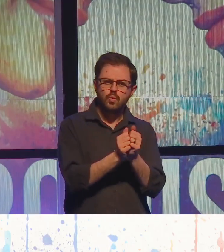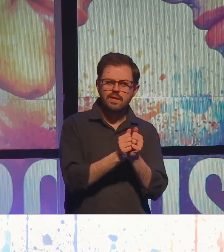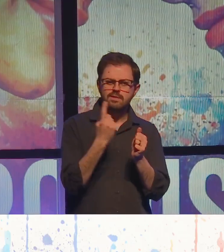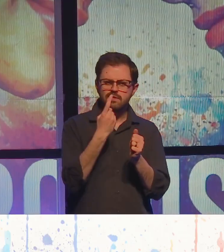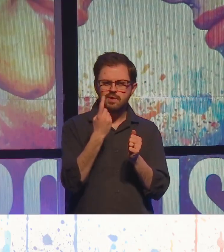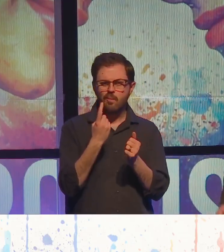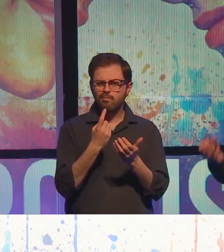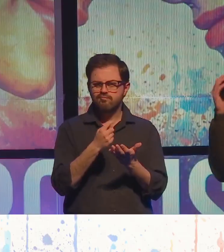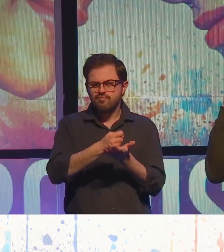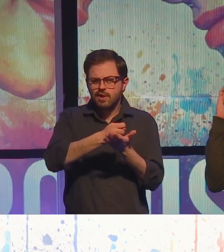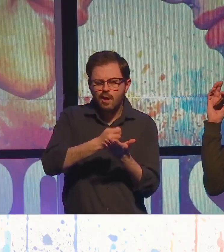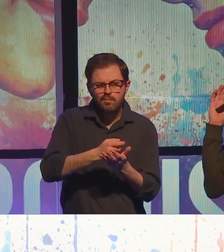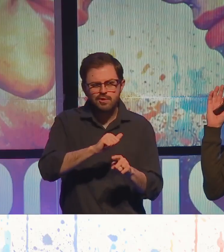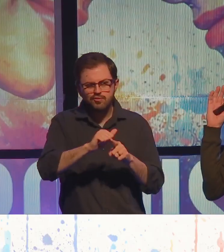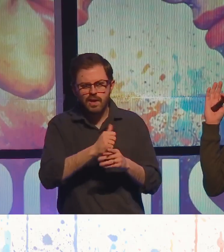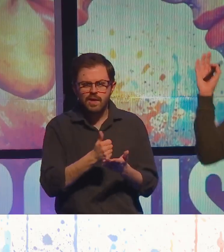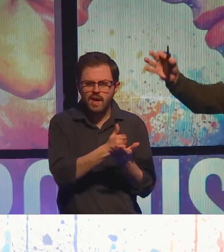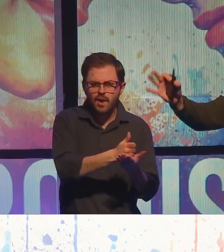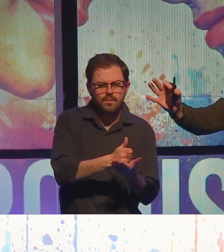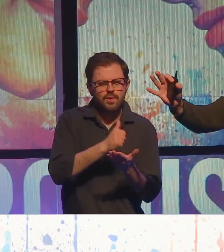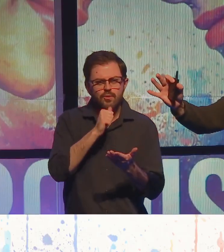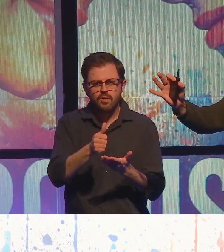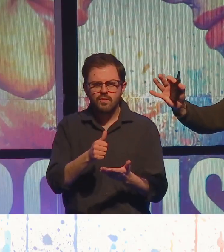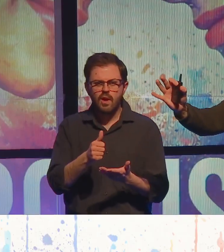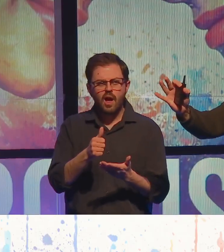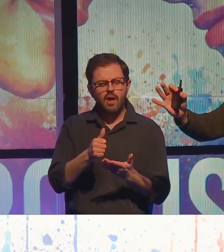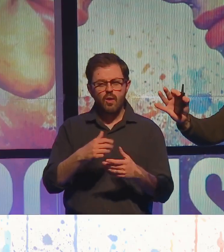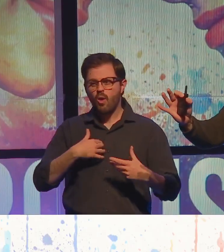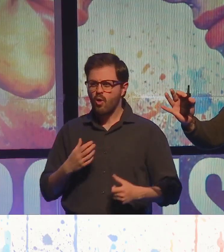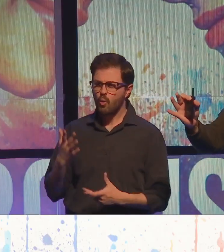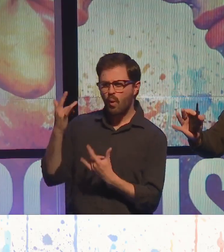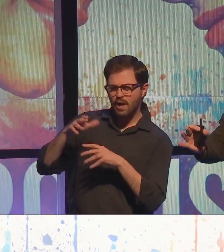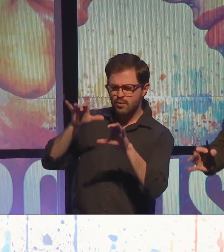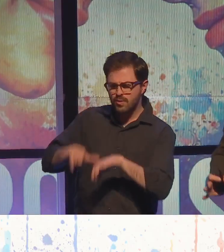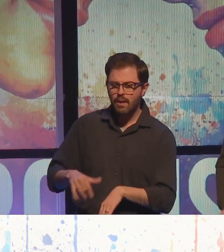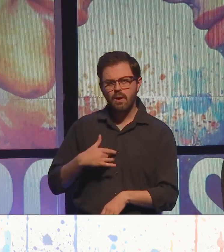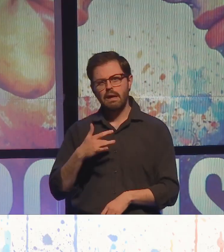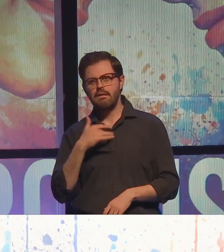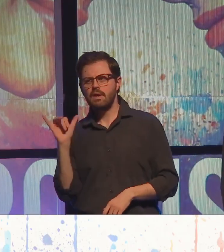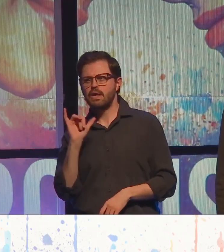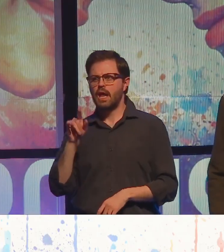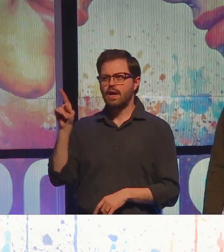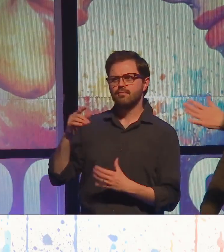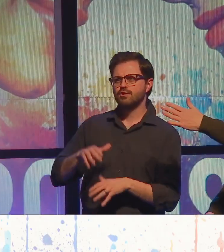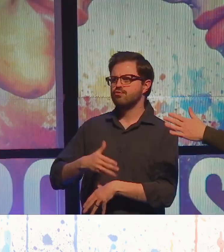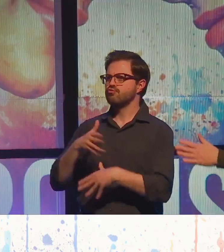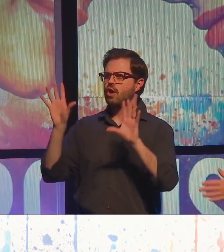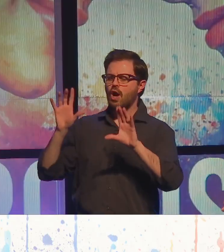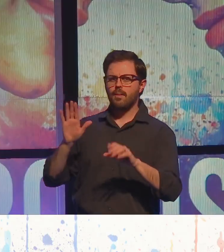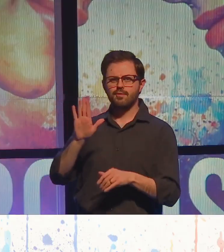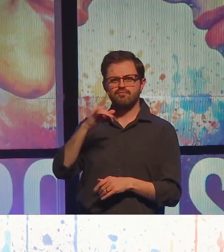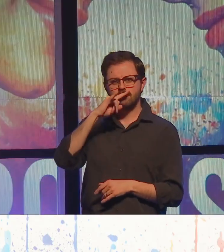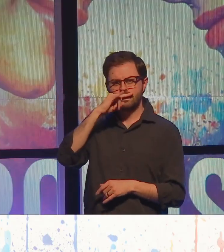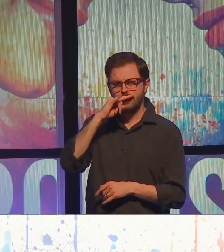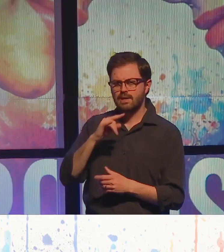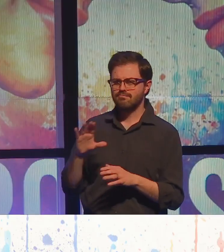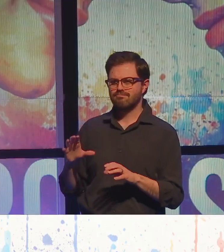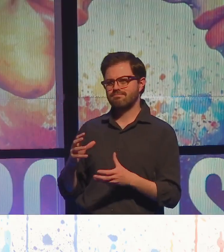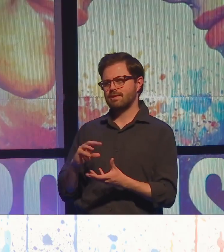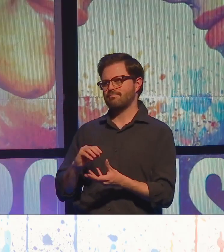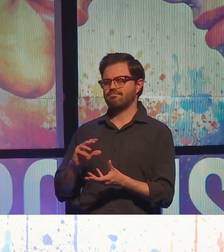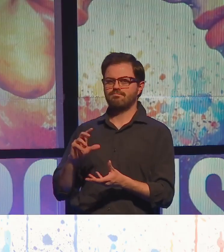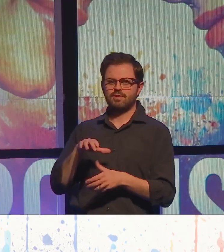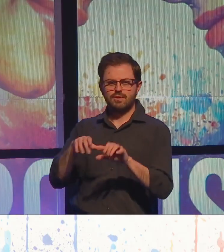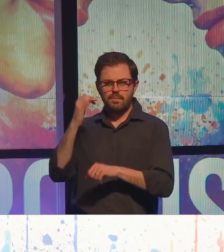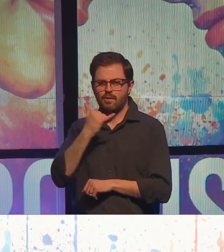that? Like, because I felt like your life was too calm at this moment. So I went for it.